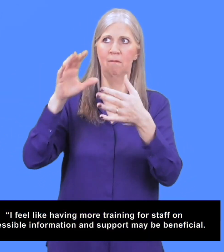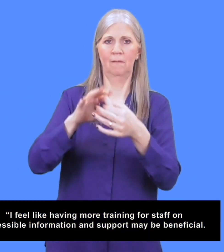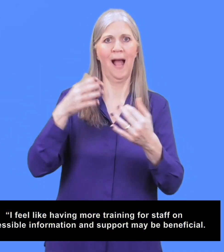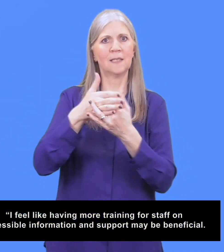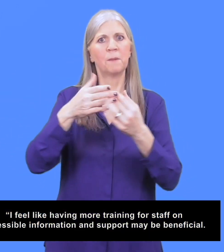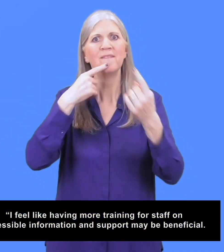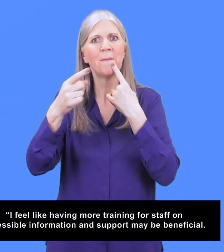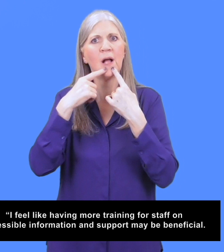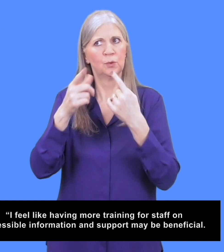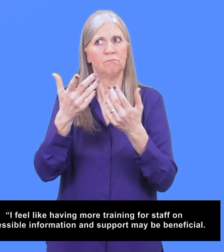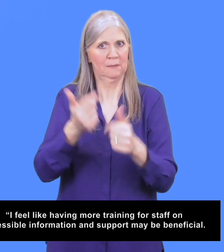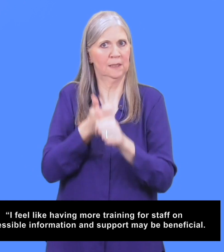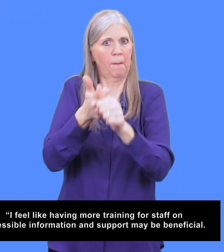and support may be beneficial.